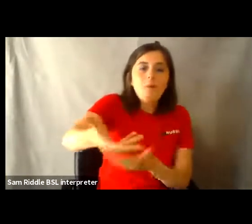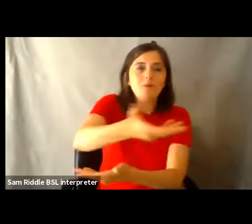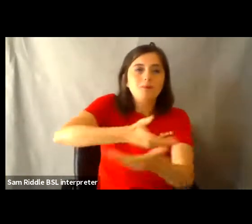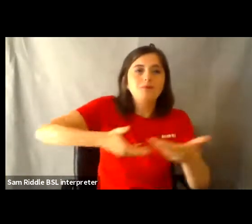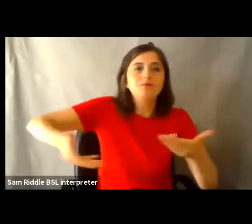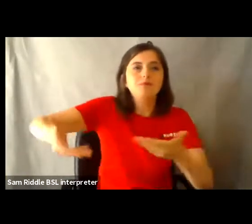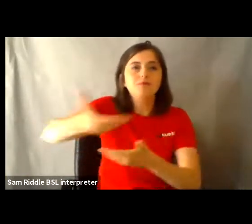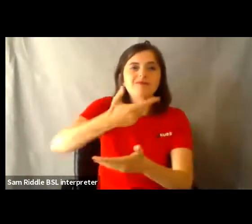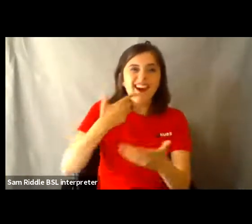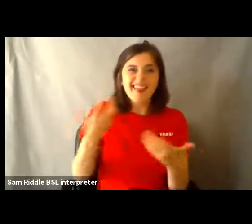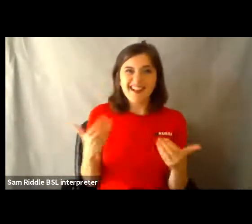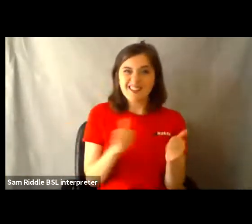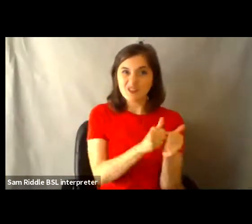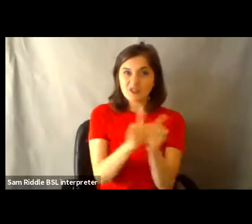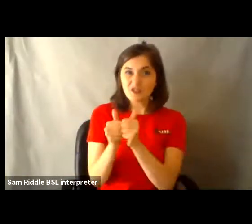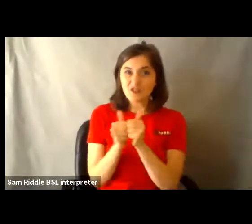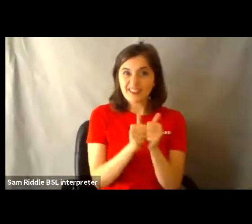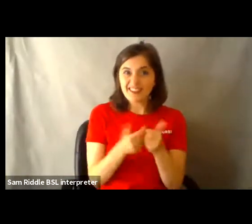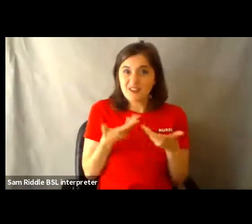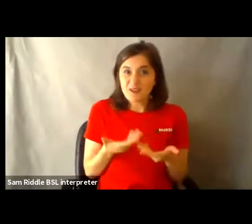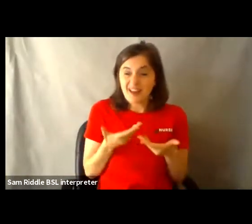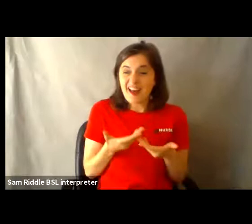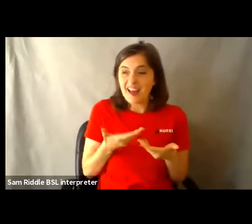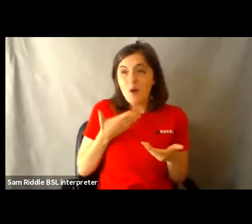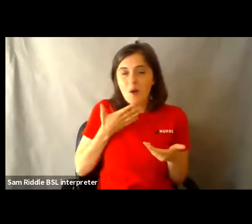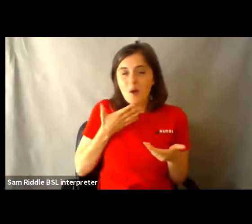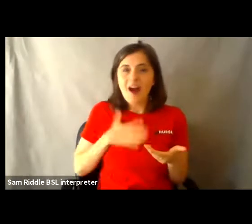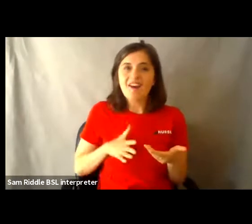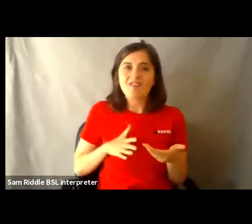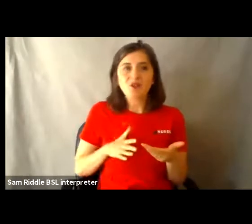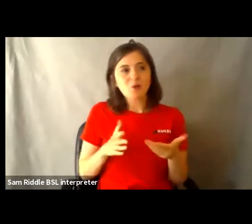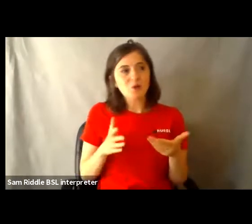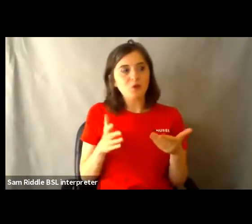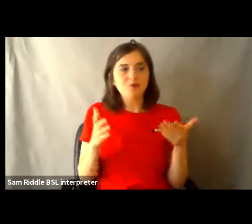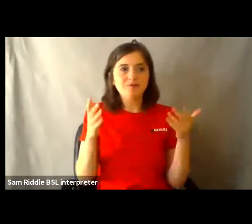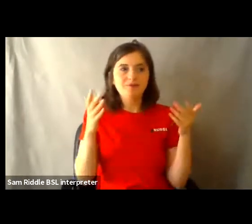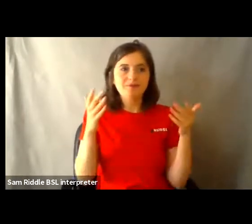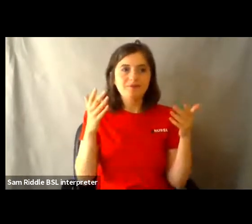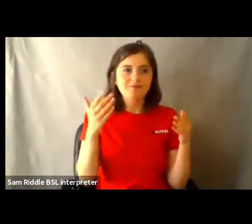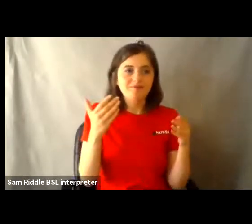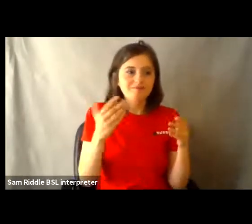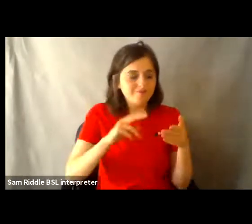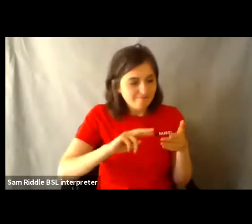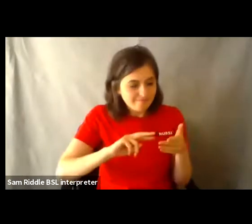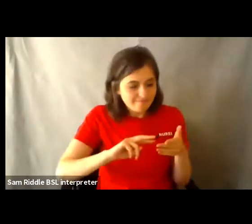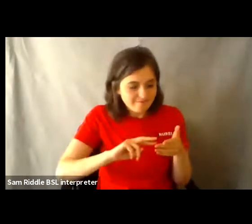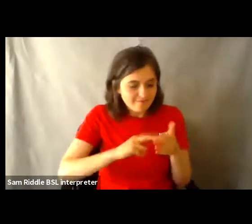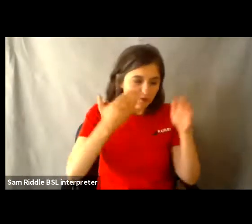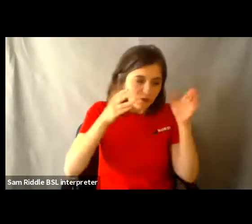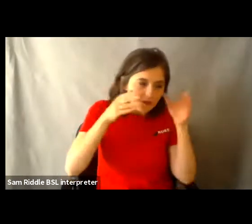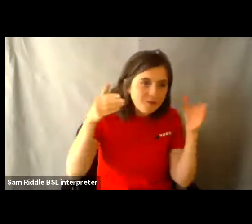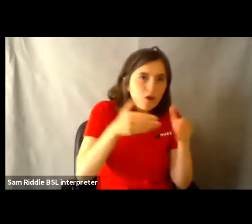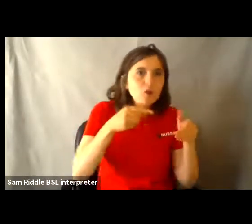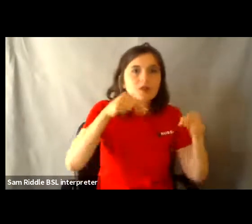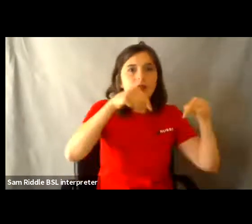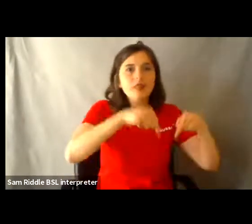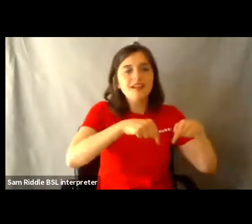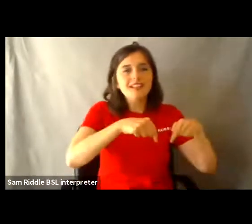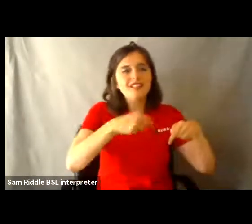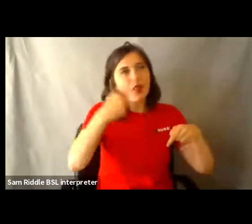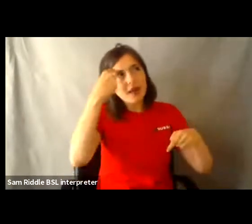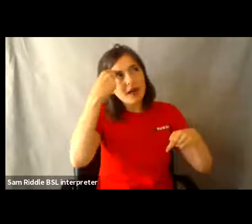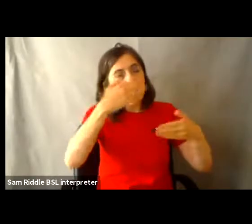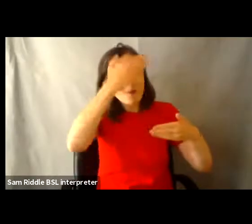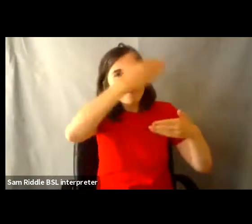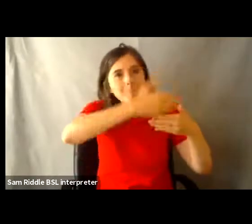a consensus that was established tonight about the need to do some work on this, to look at the barriers that have stopped